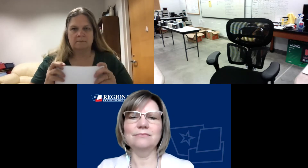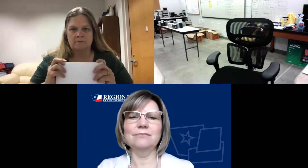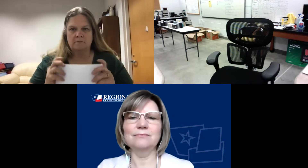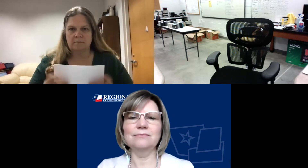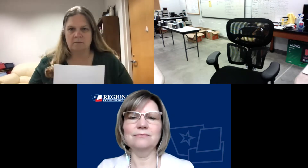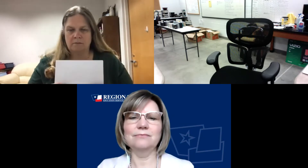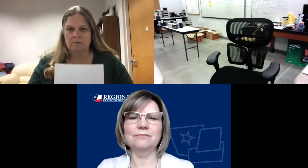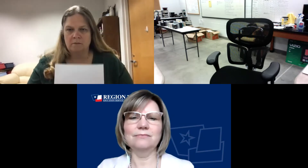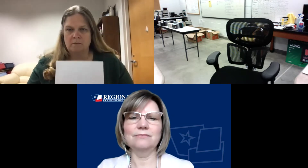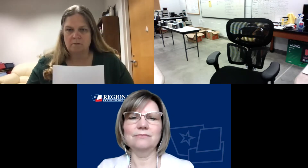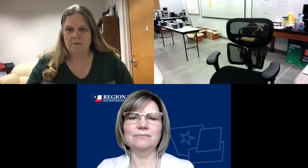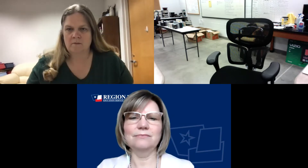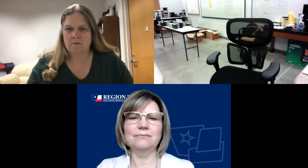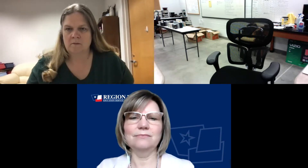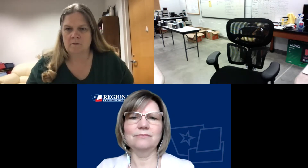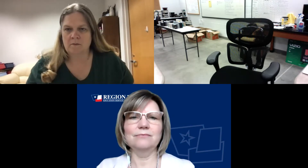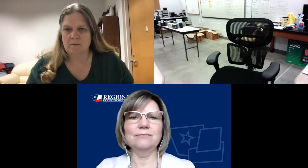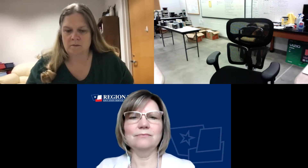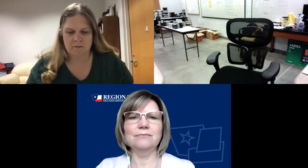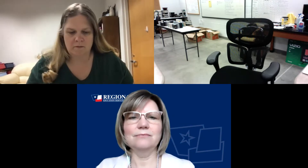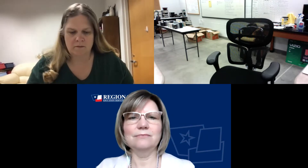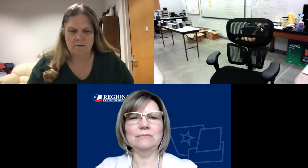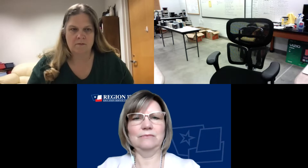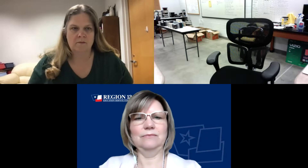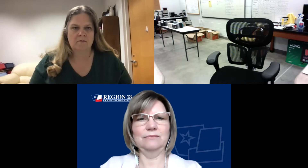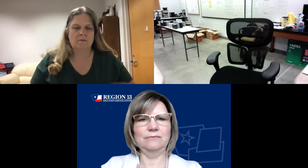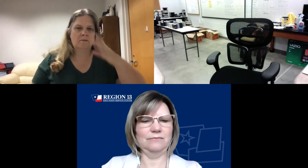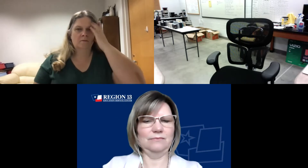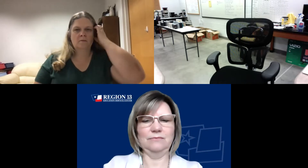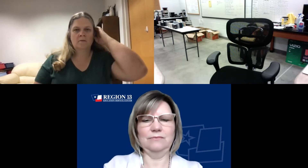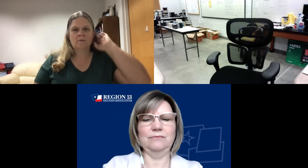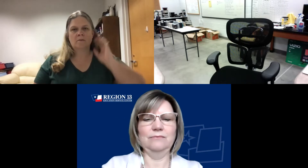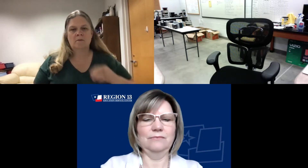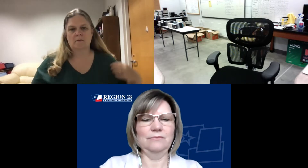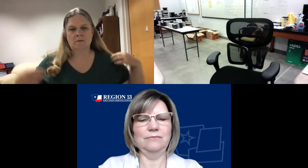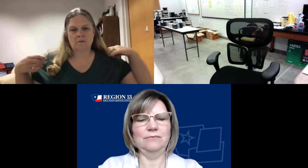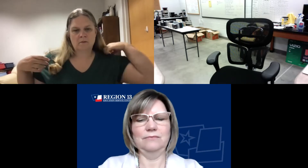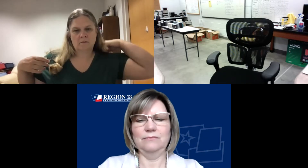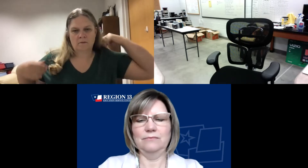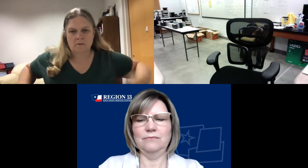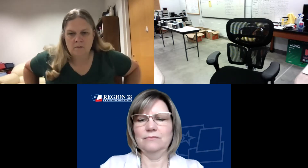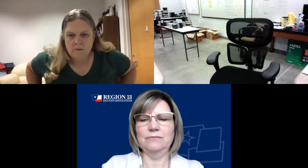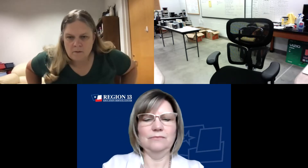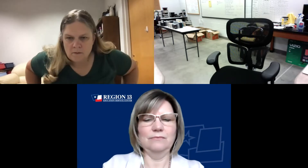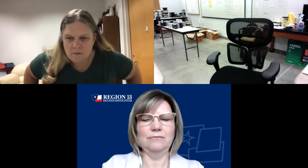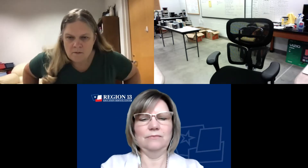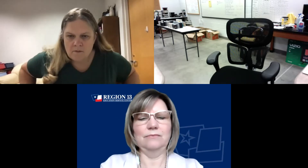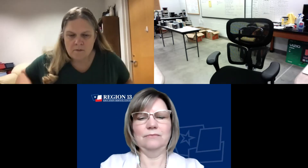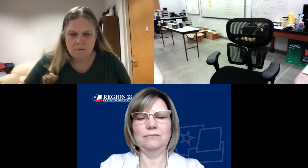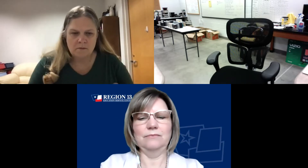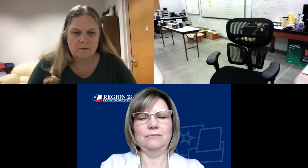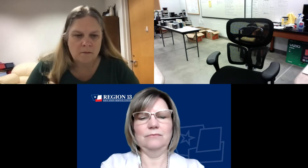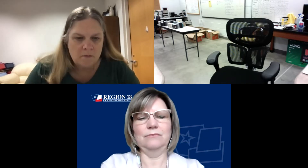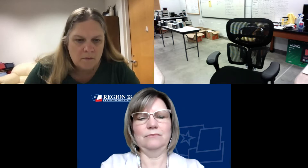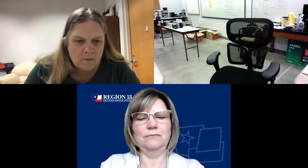translate So, because you were assigned as a Spanish right, translator. but, my question is,